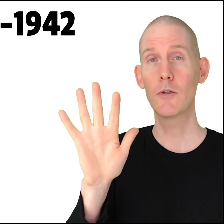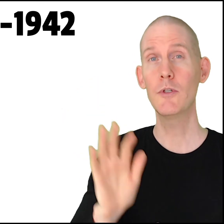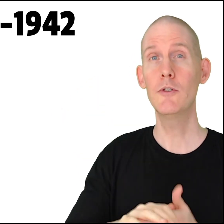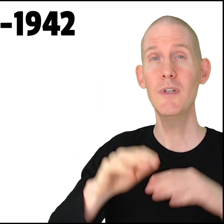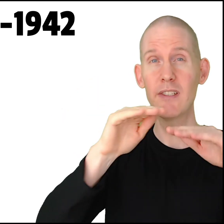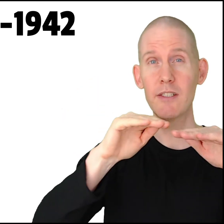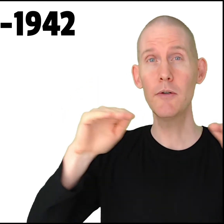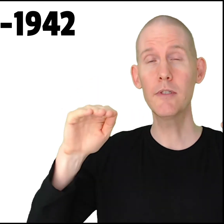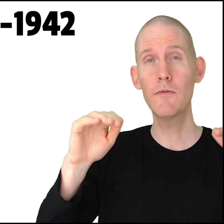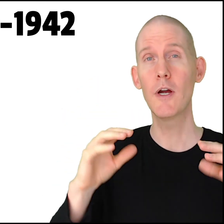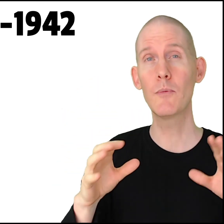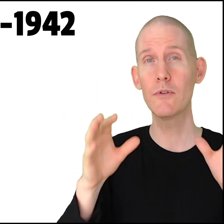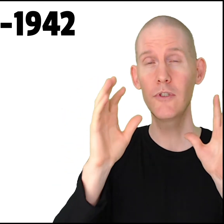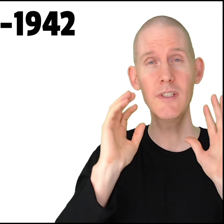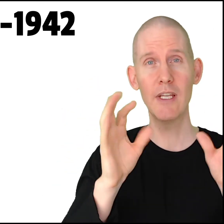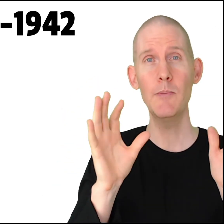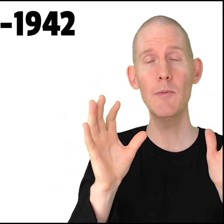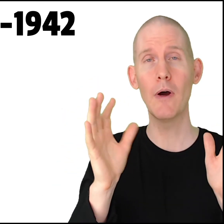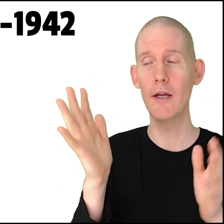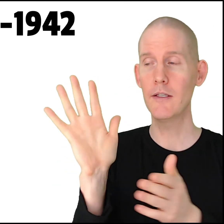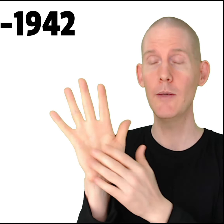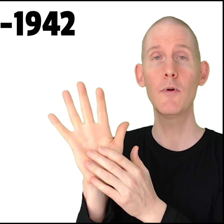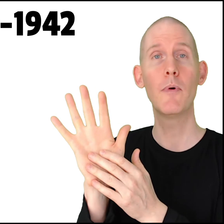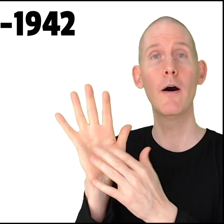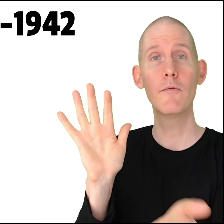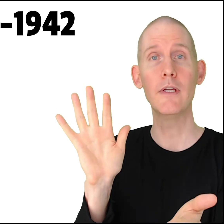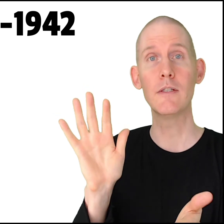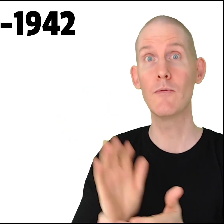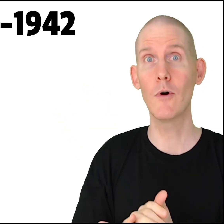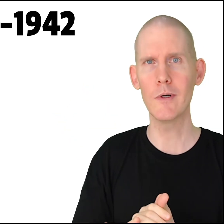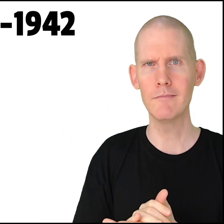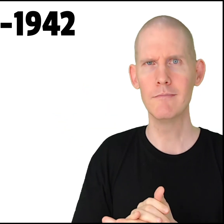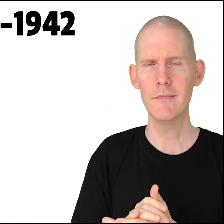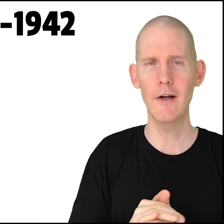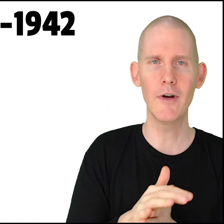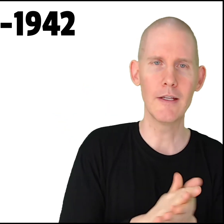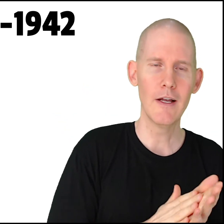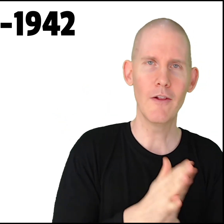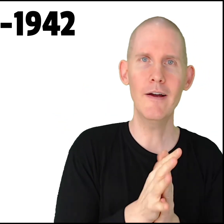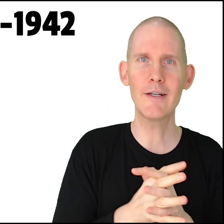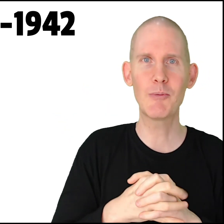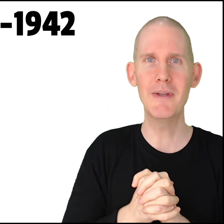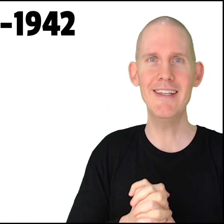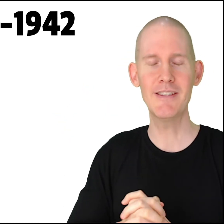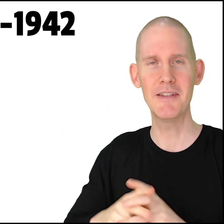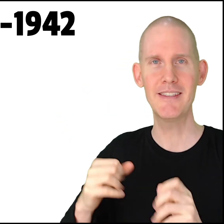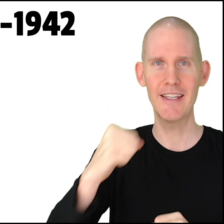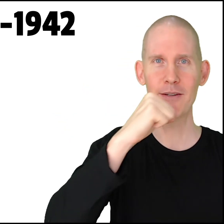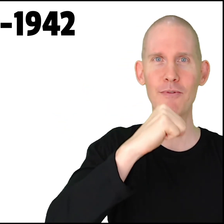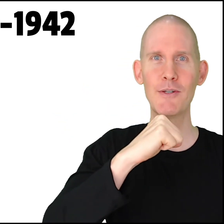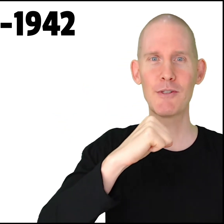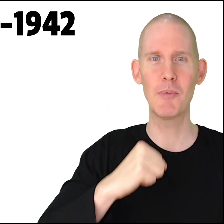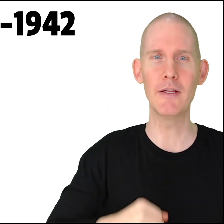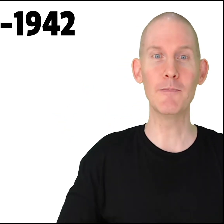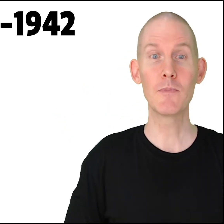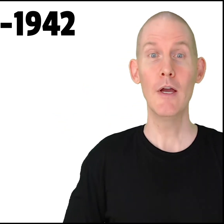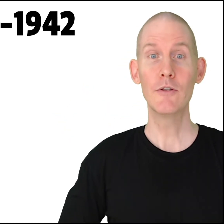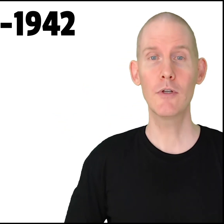when you're doing a series of numbers, just keep in mind, keep your palm facing forward. All right, long explanation, let's get to fingerspelling. So we